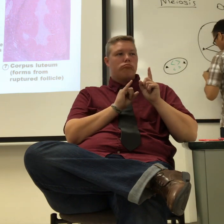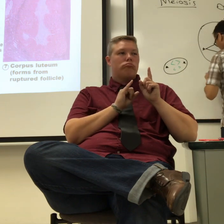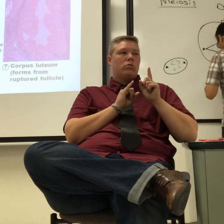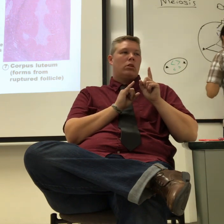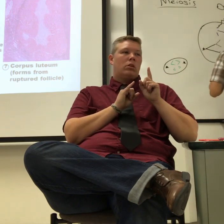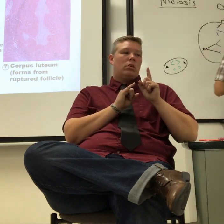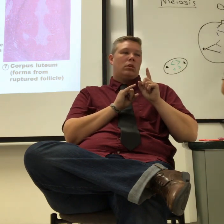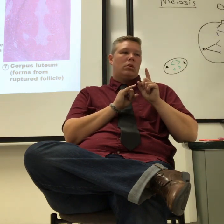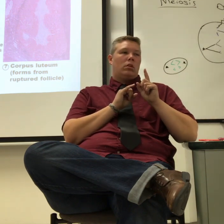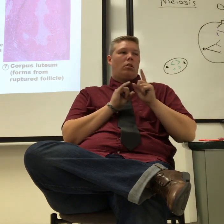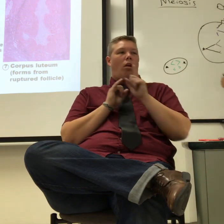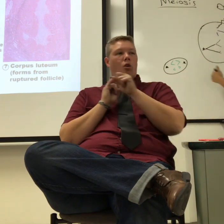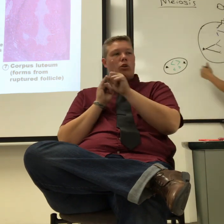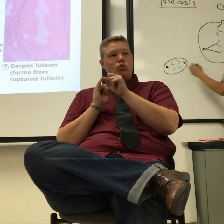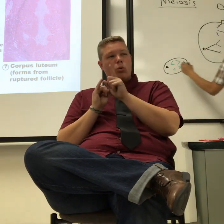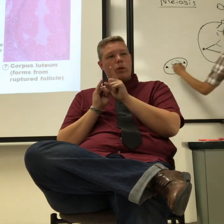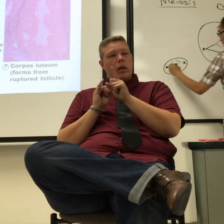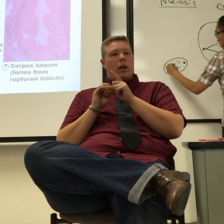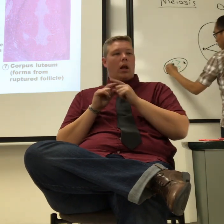and you're pulling it apart.